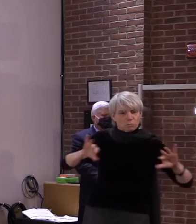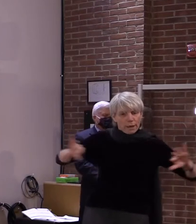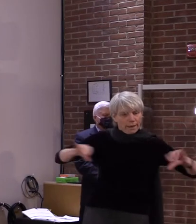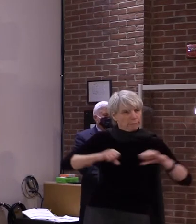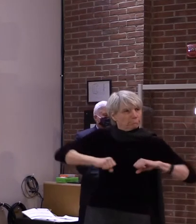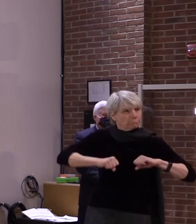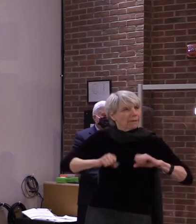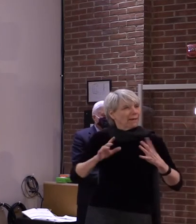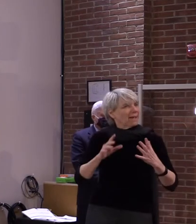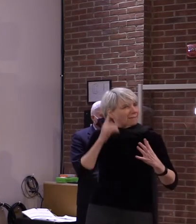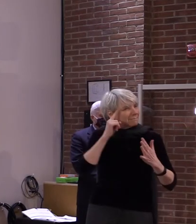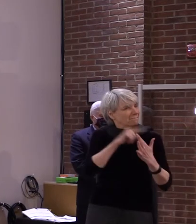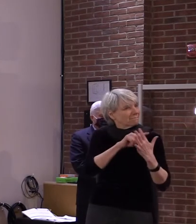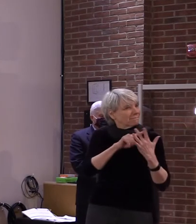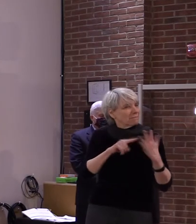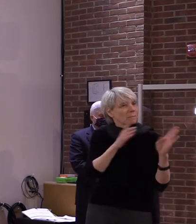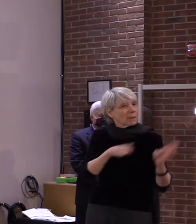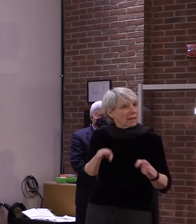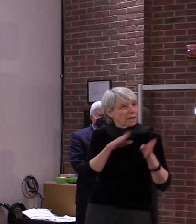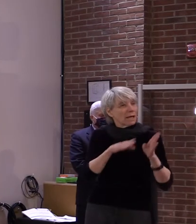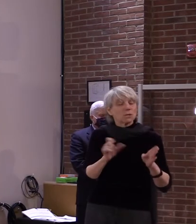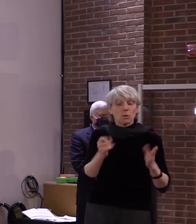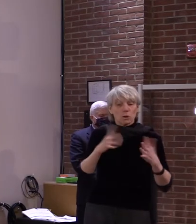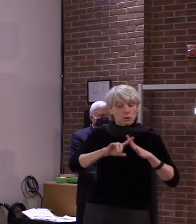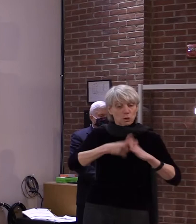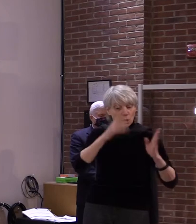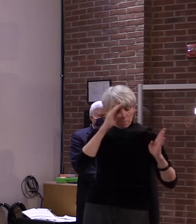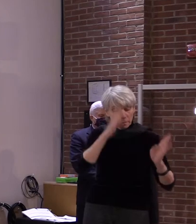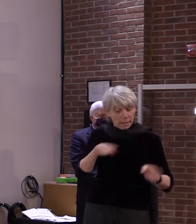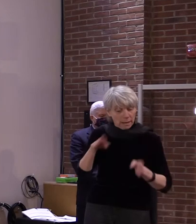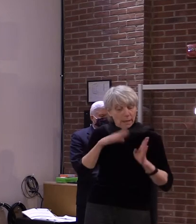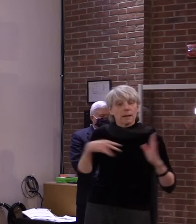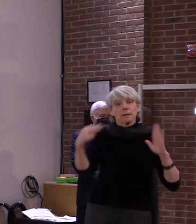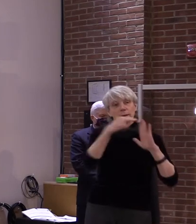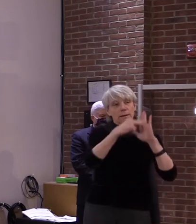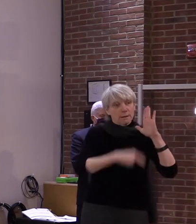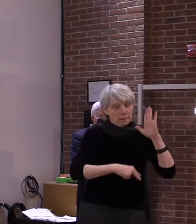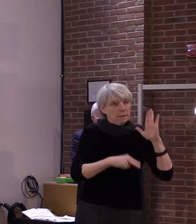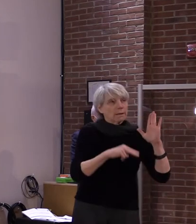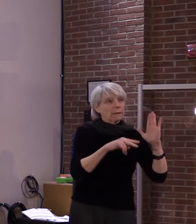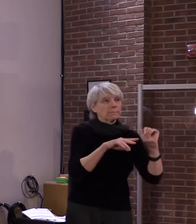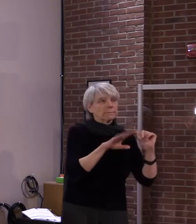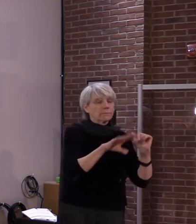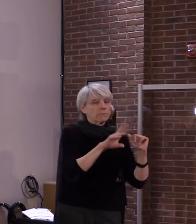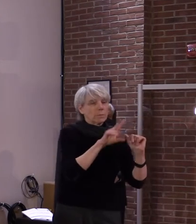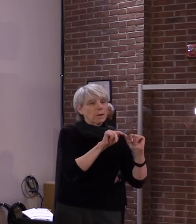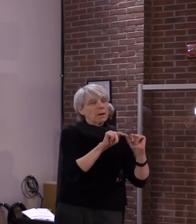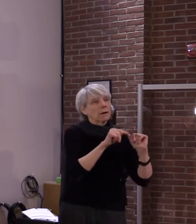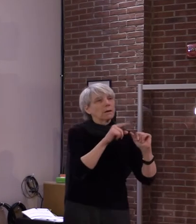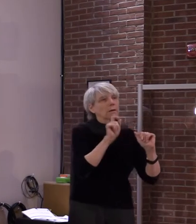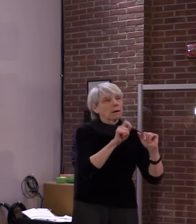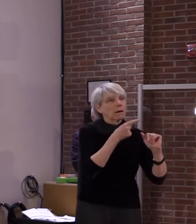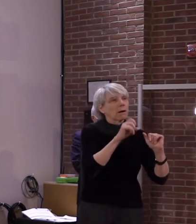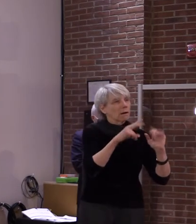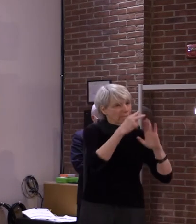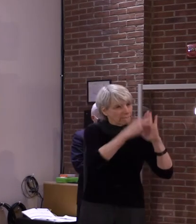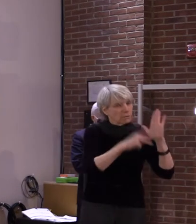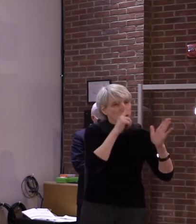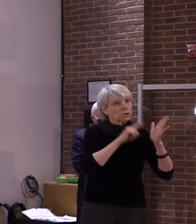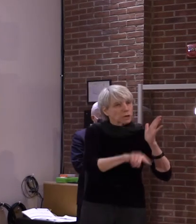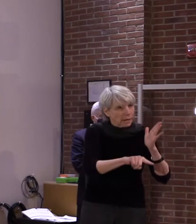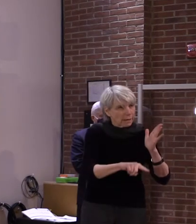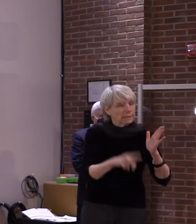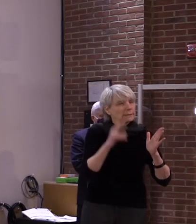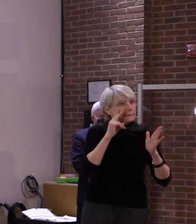if people are planning events now make sure you're checking our website to to consider the possibilities and again you know